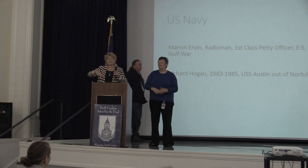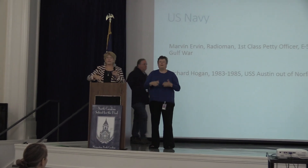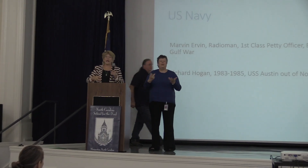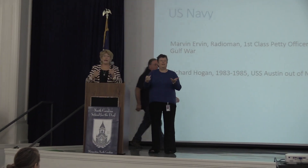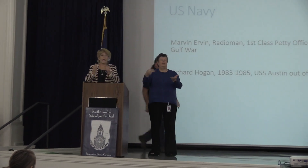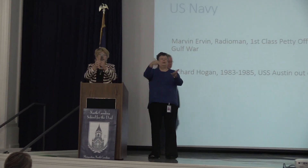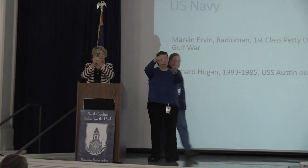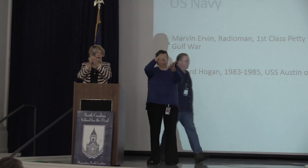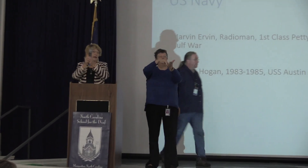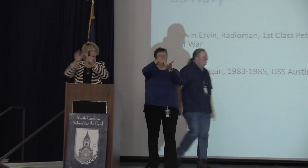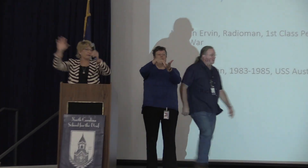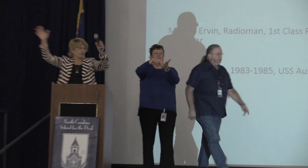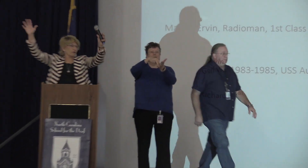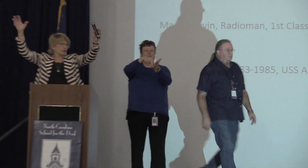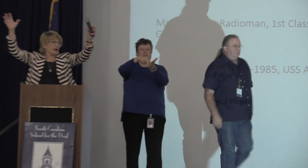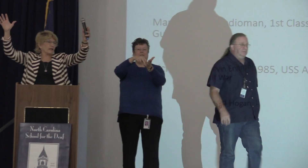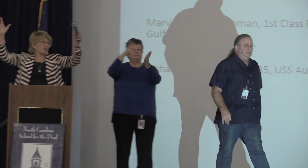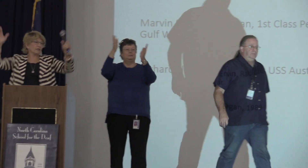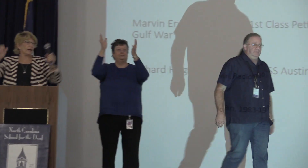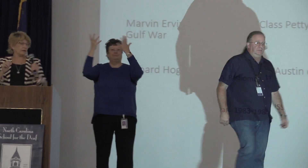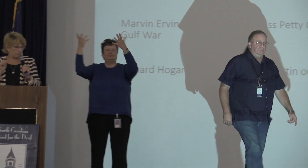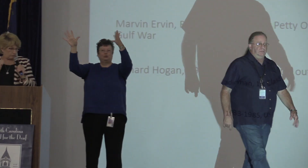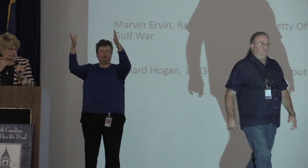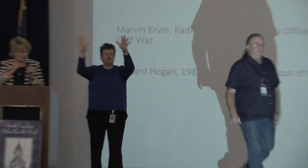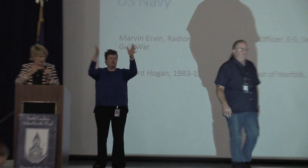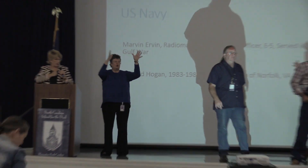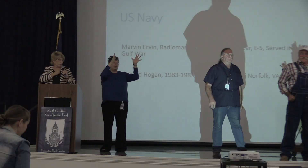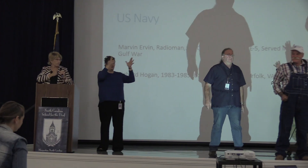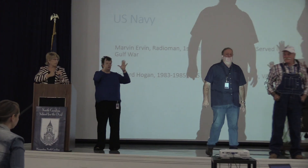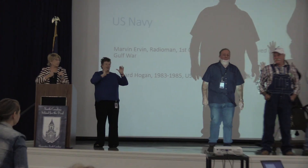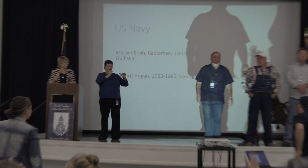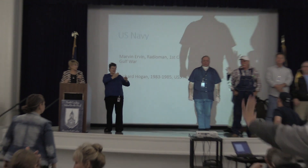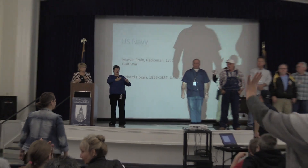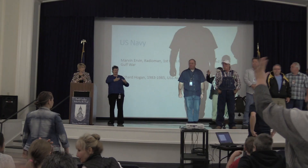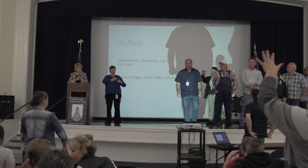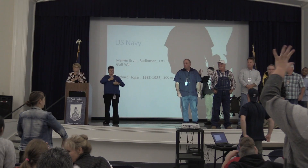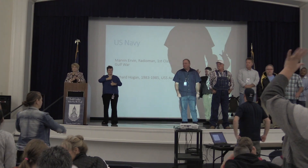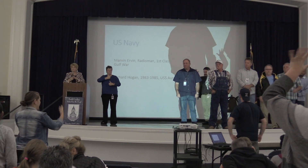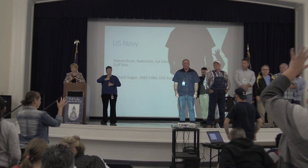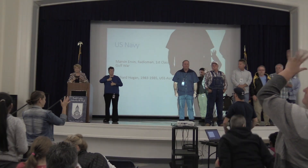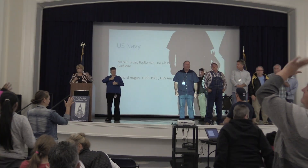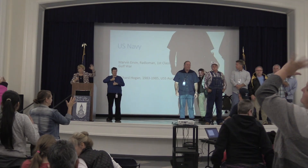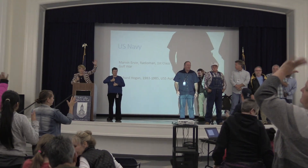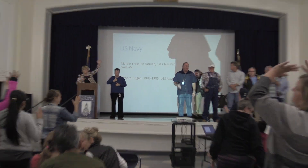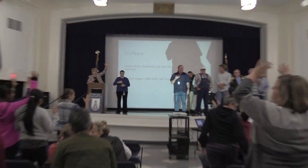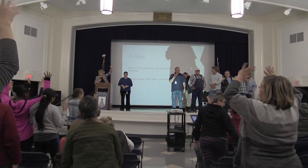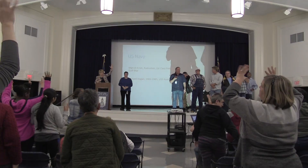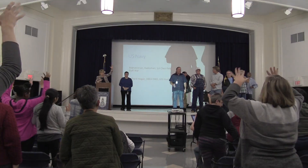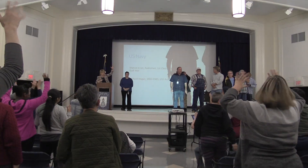Let's all stand and congratulate our military group.